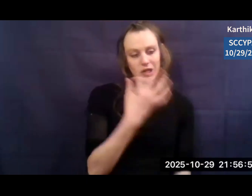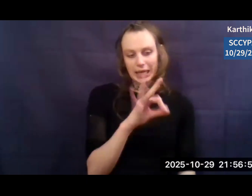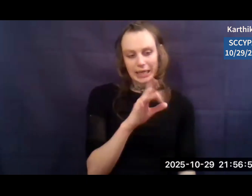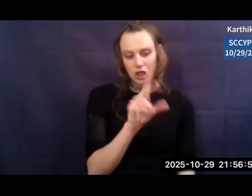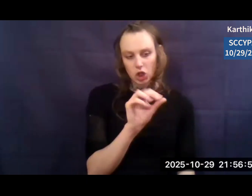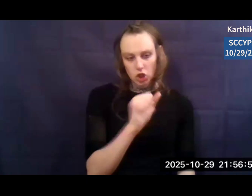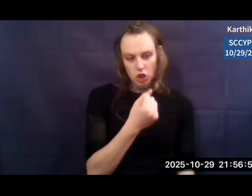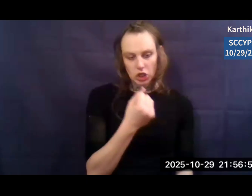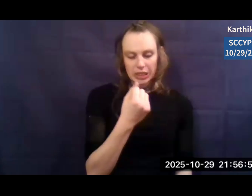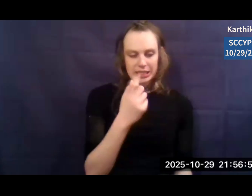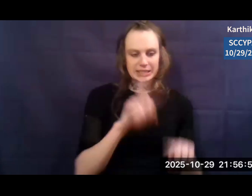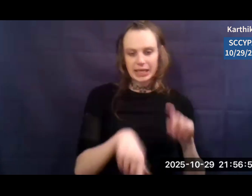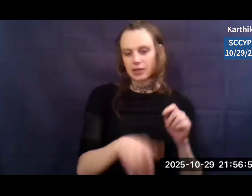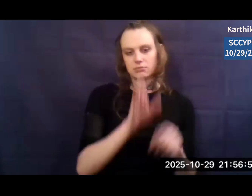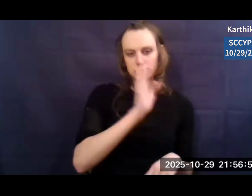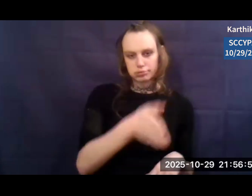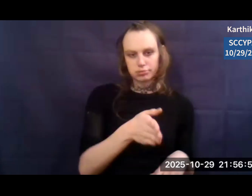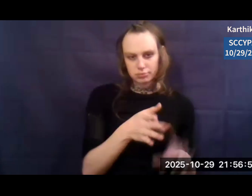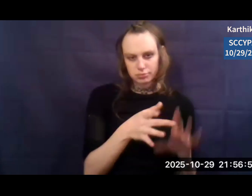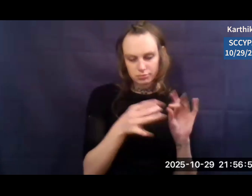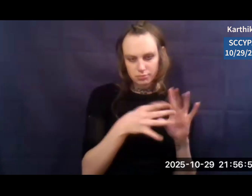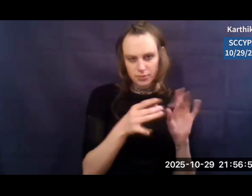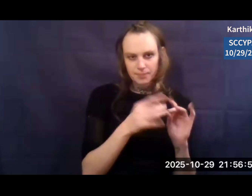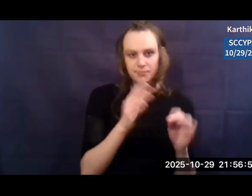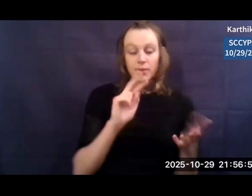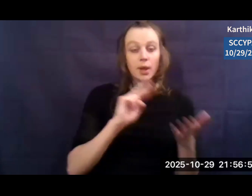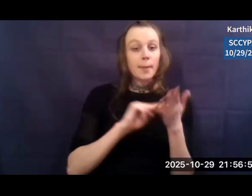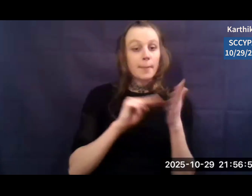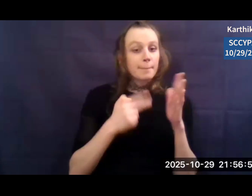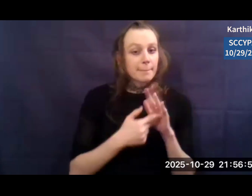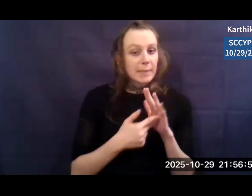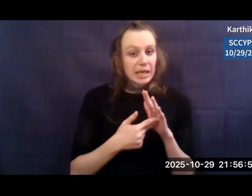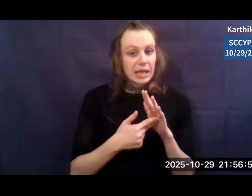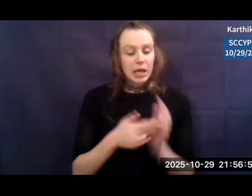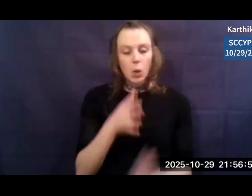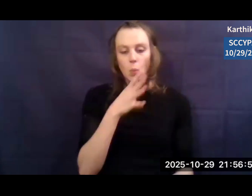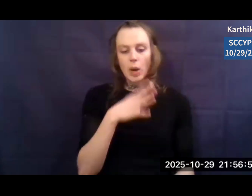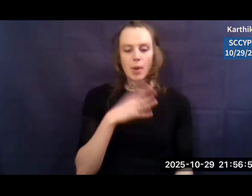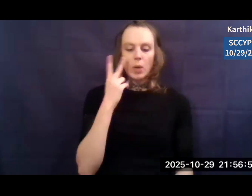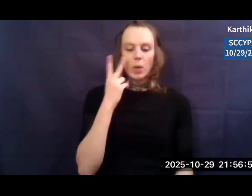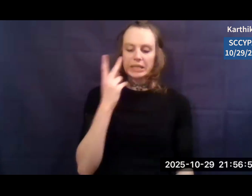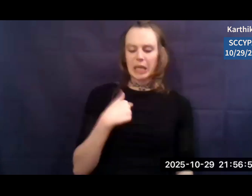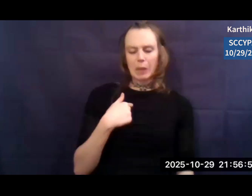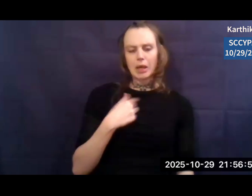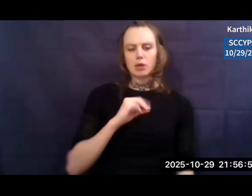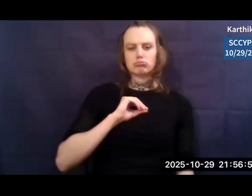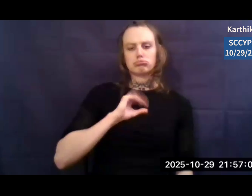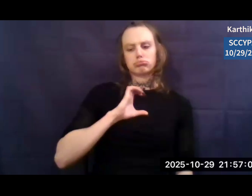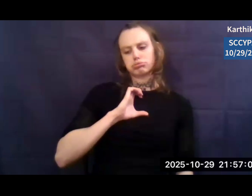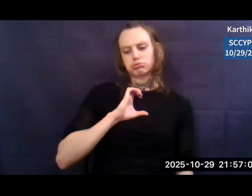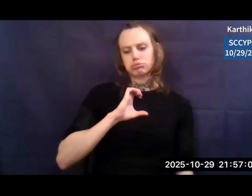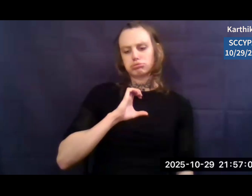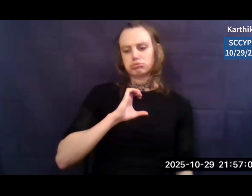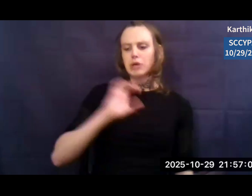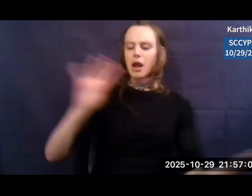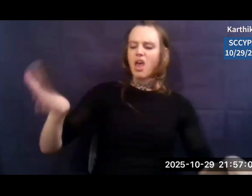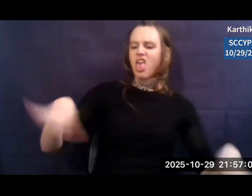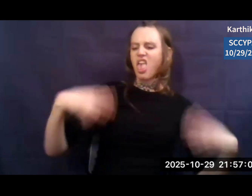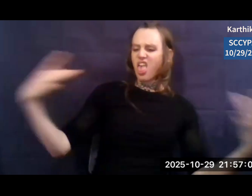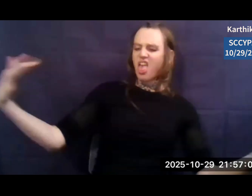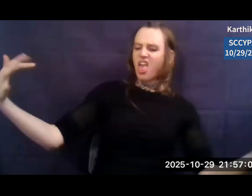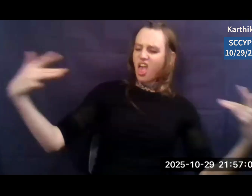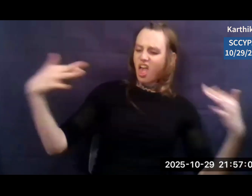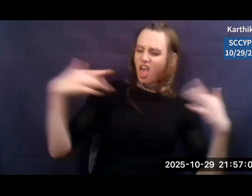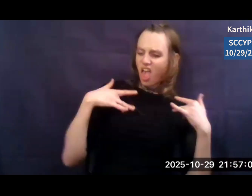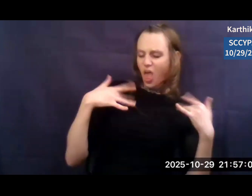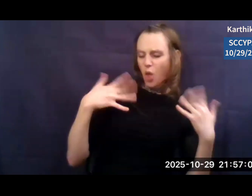means like, like women will like see my confidence and like flock to me. And economic insecurity will